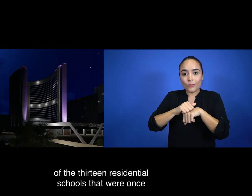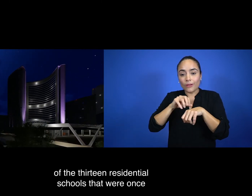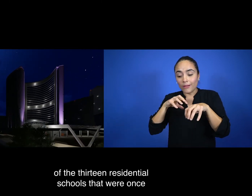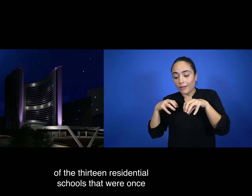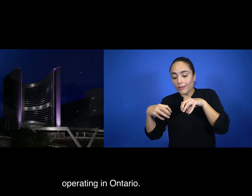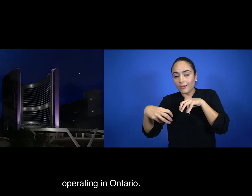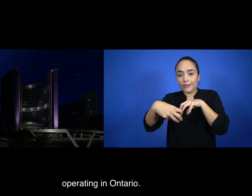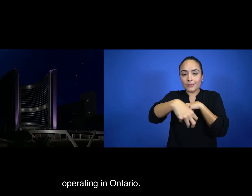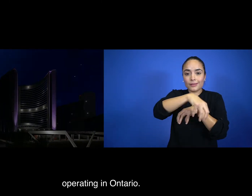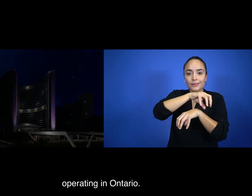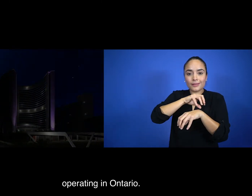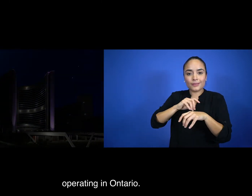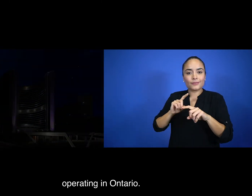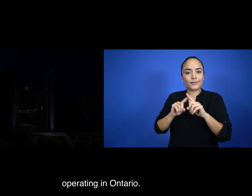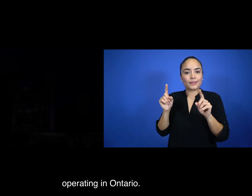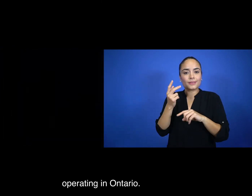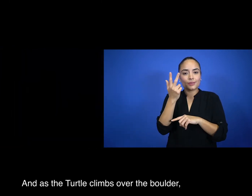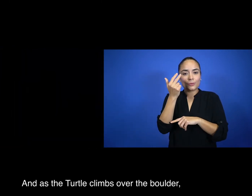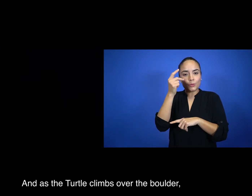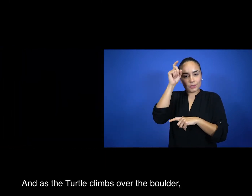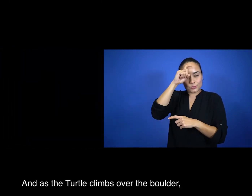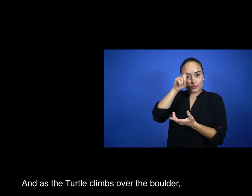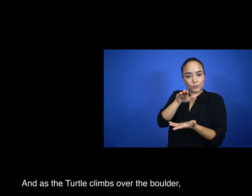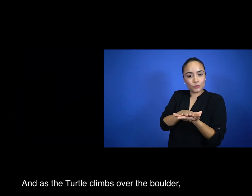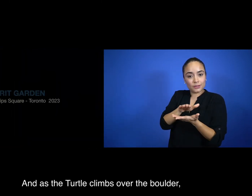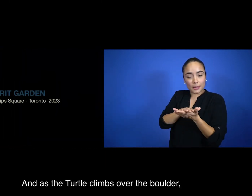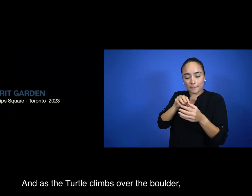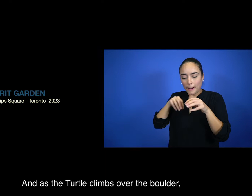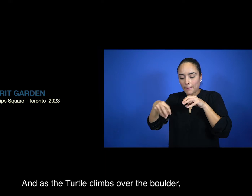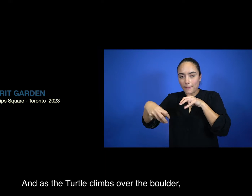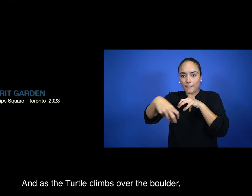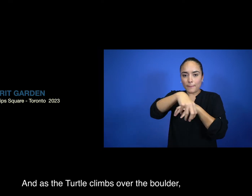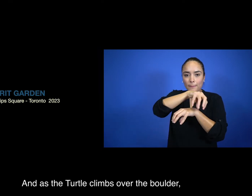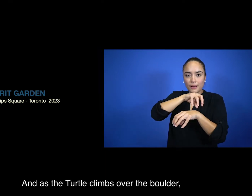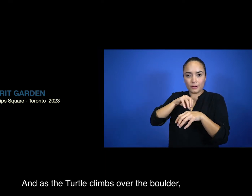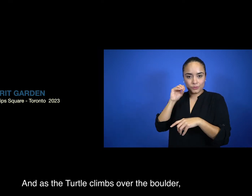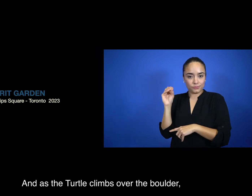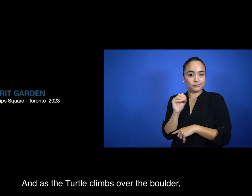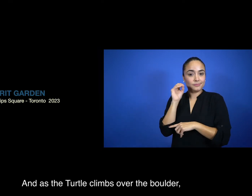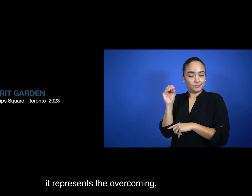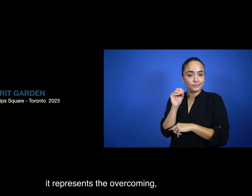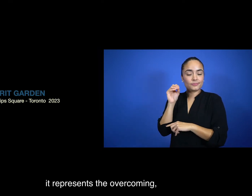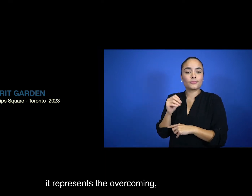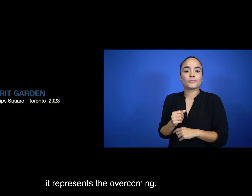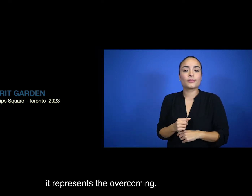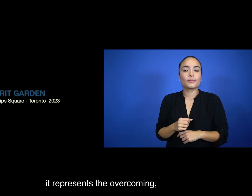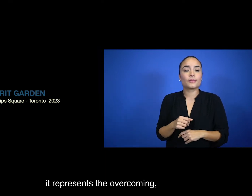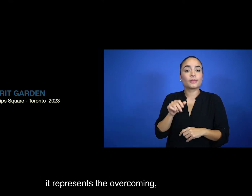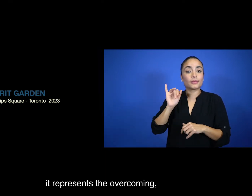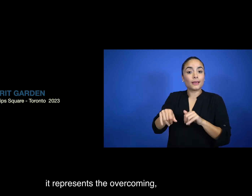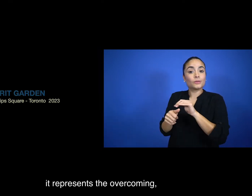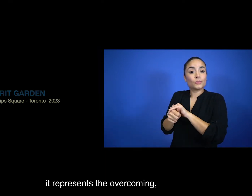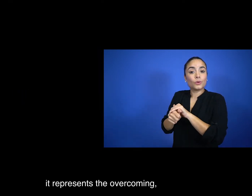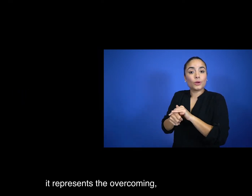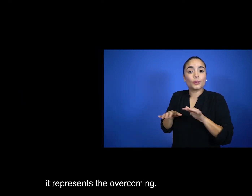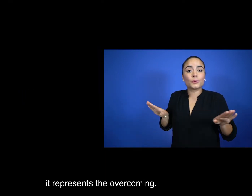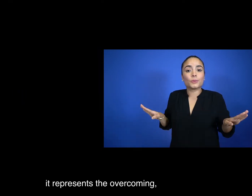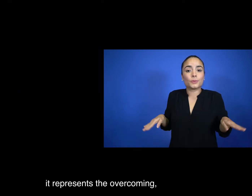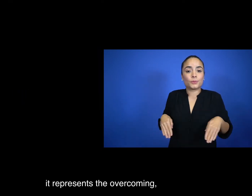once operating in Ontario. And as the turtle climbs over the boulder, it represents the